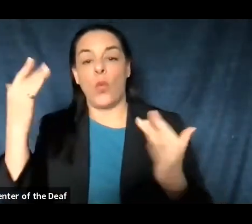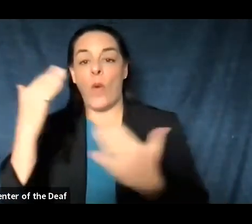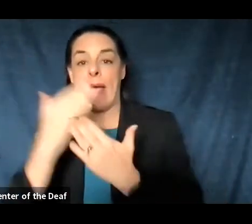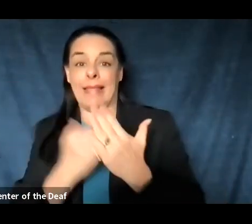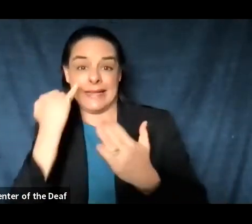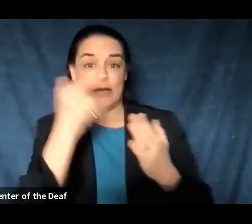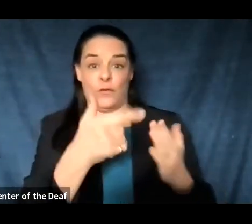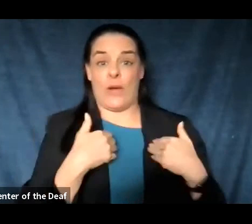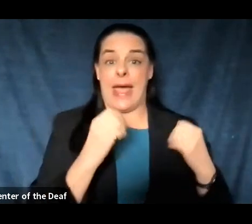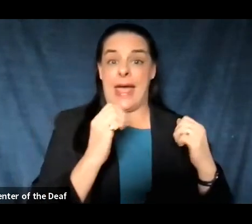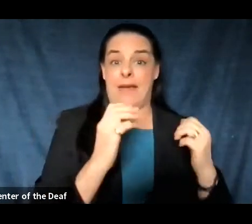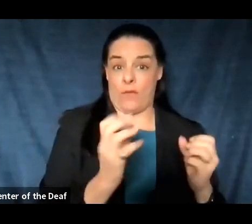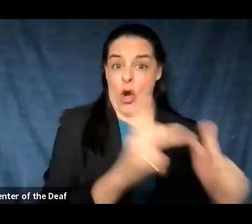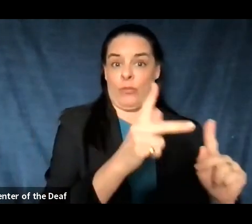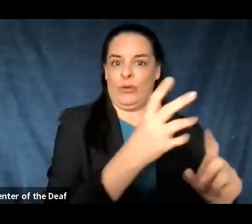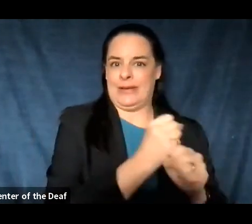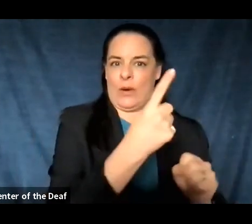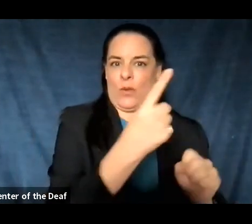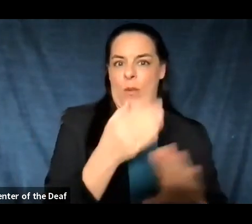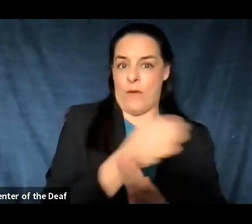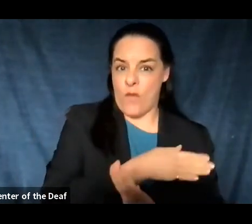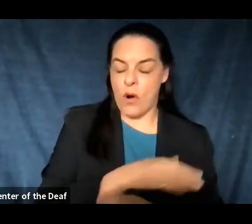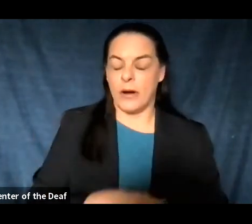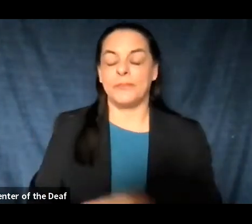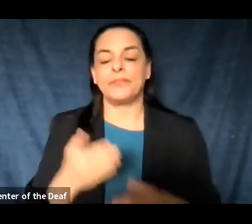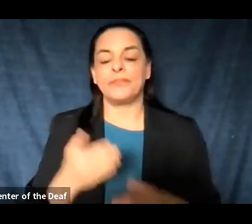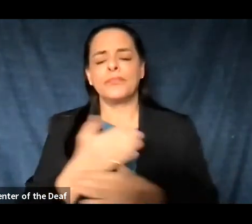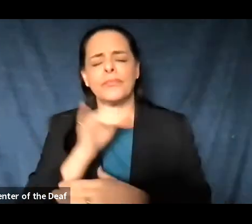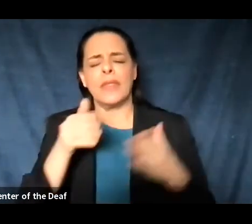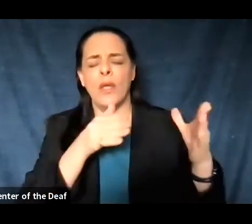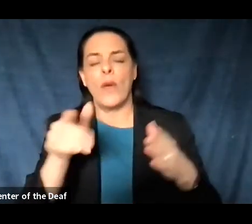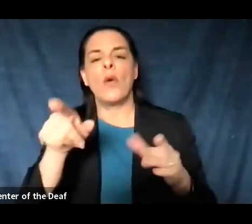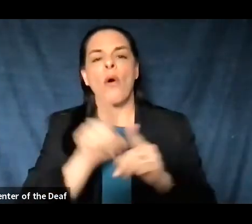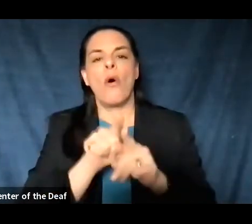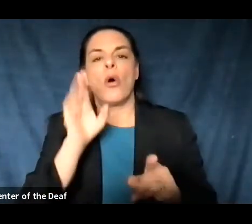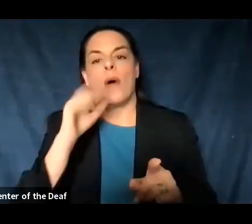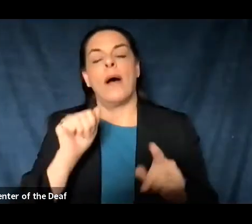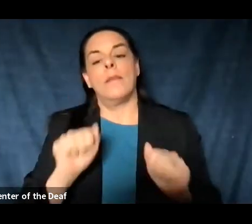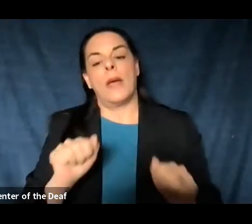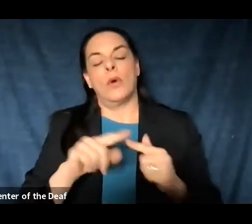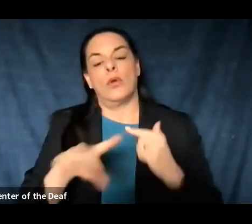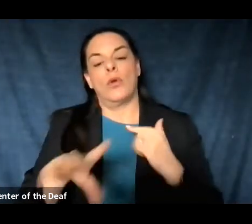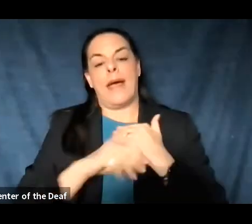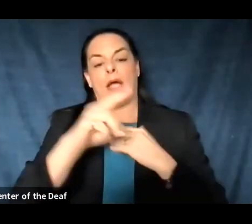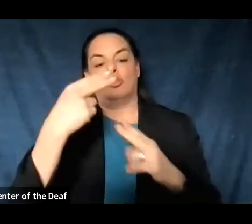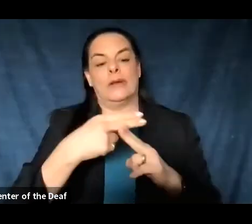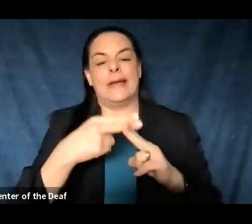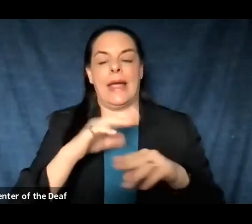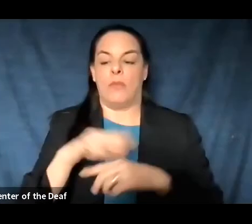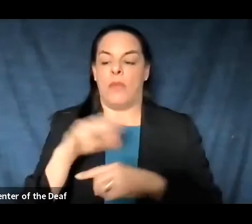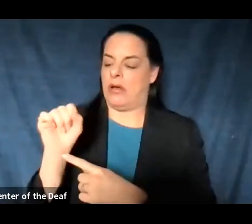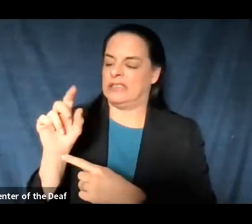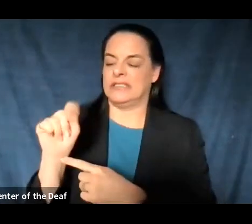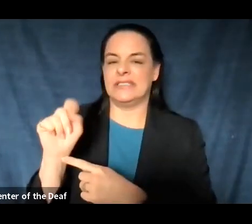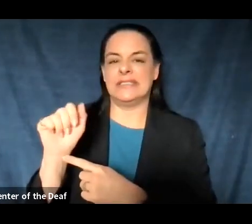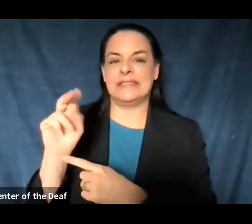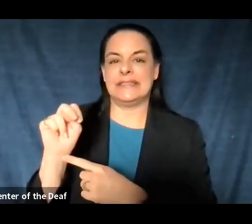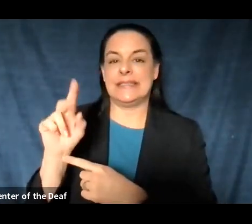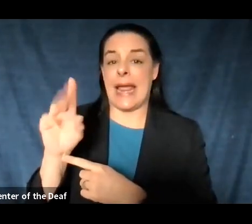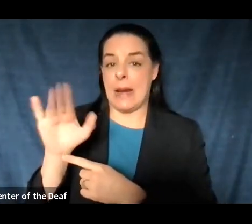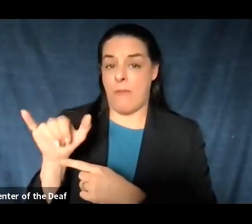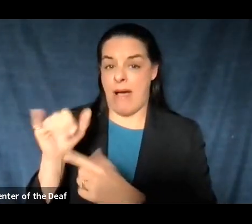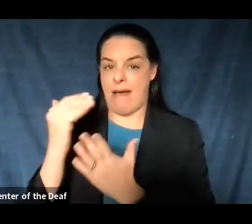this waitlist platform, qualifying individuals will also have the options to add their names to a standby list. This list